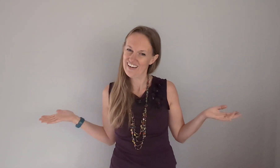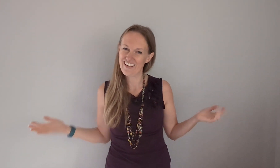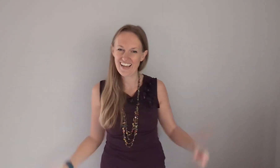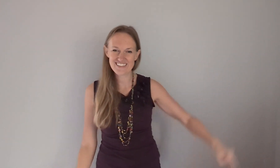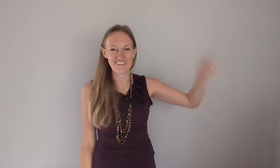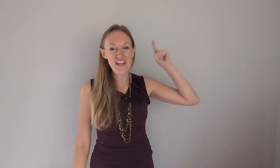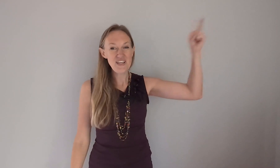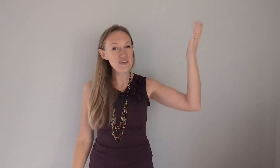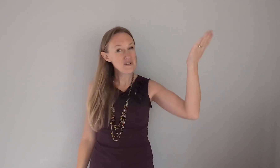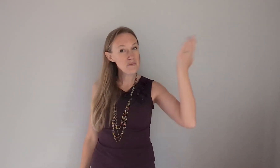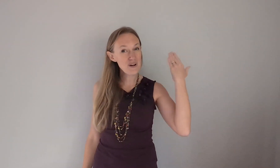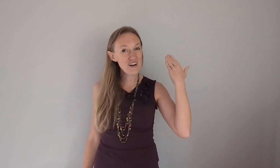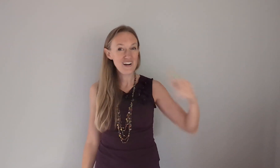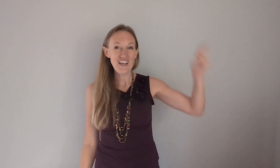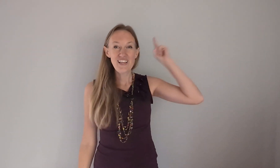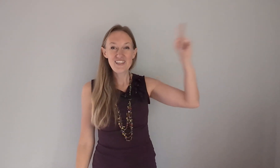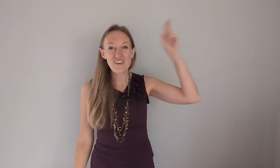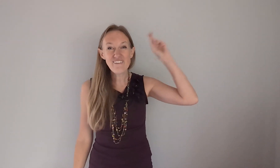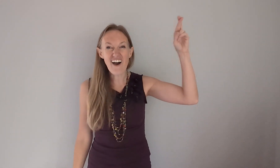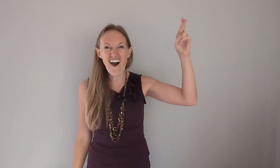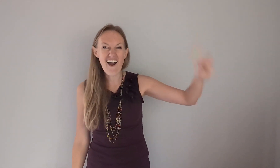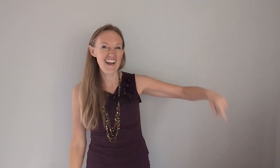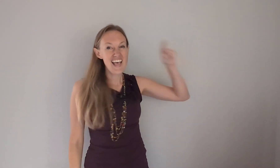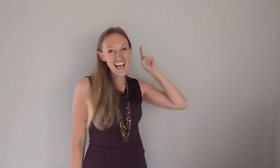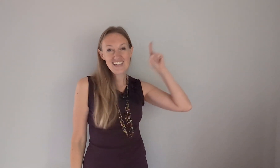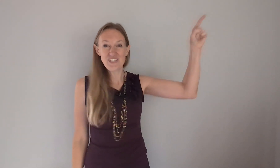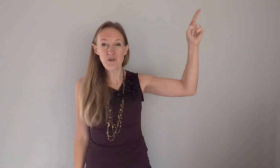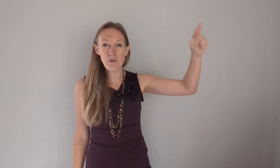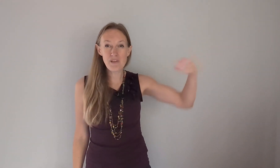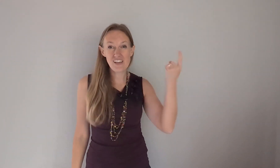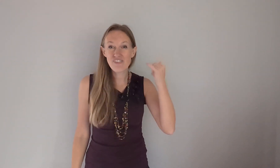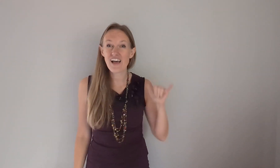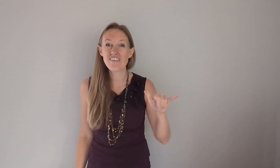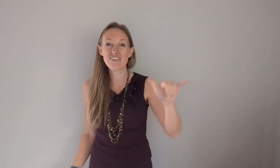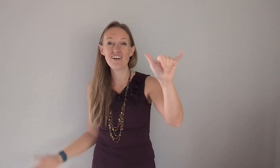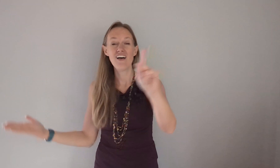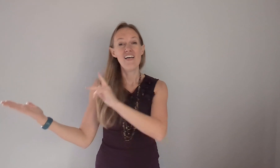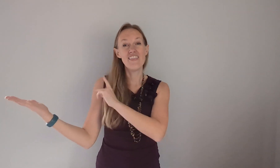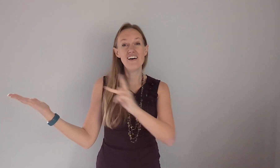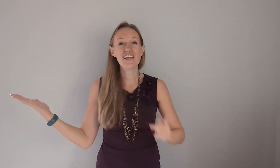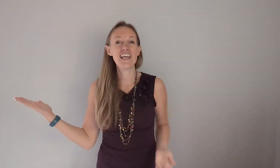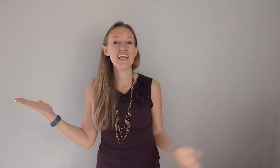song, okay? So you were, you are, and you'll be forever, the